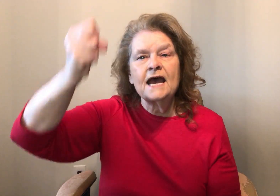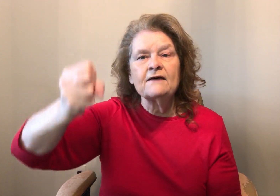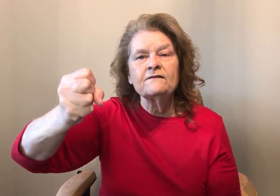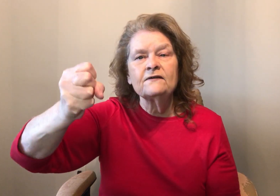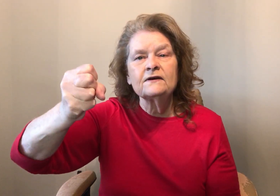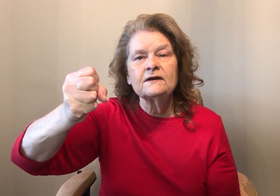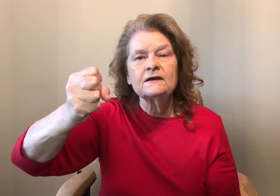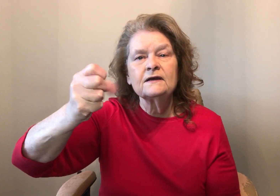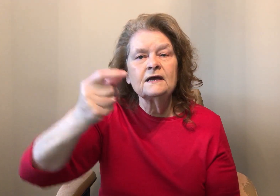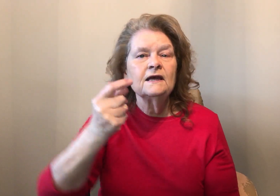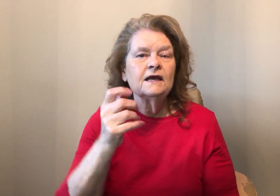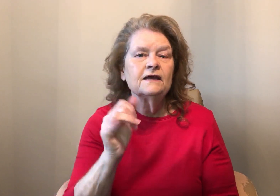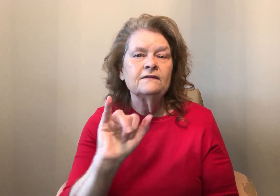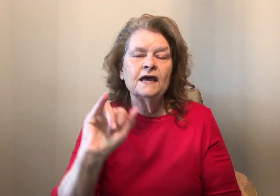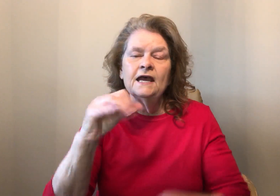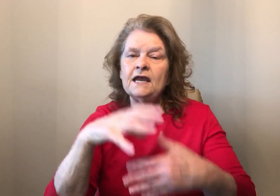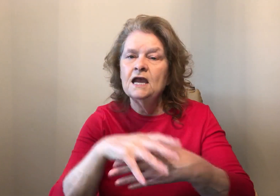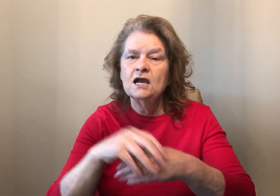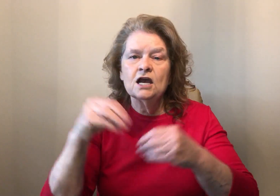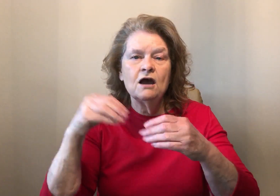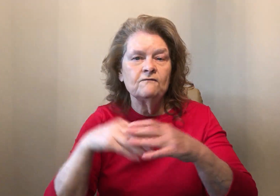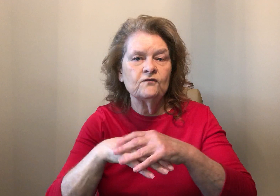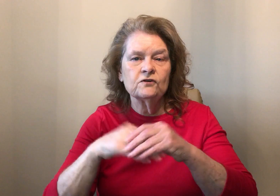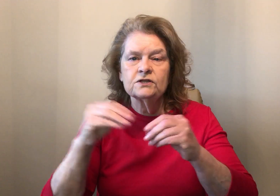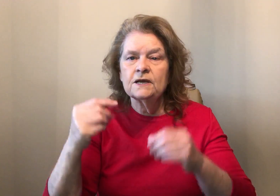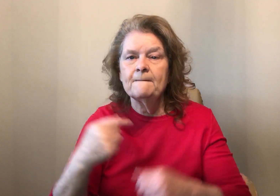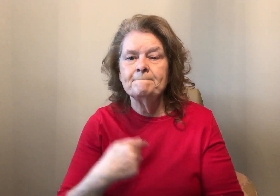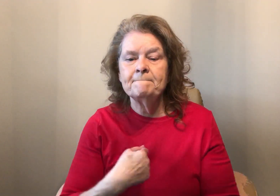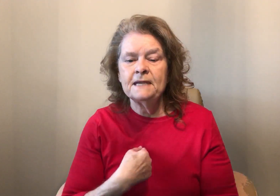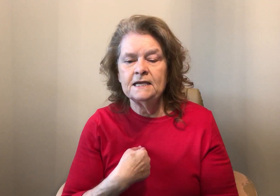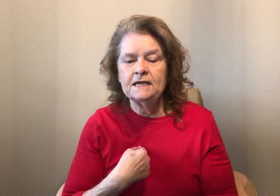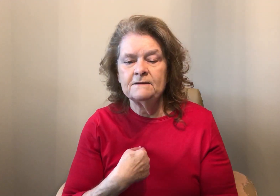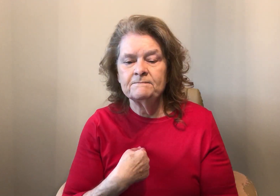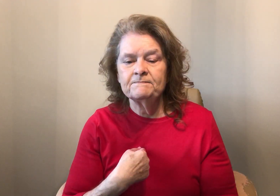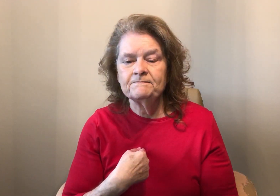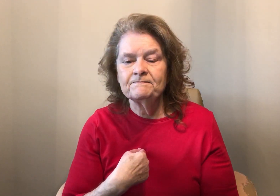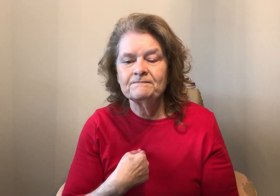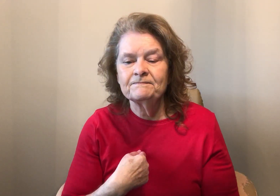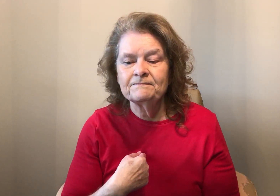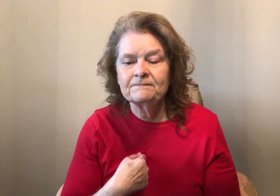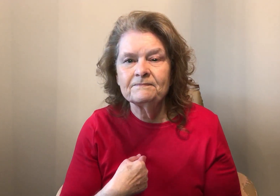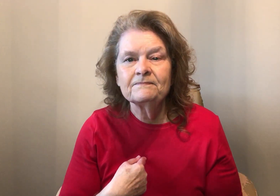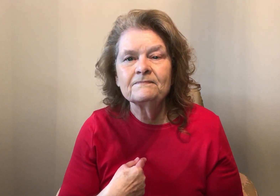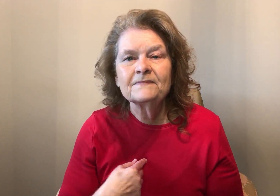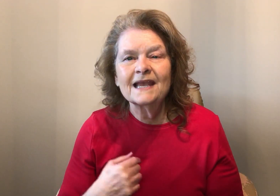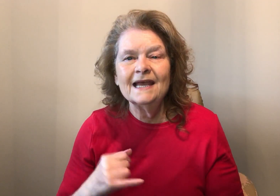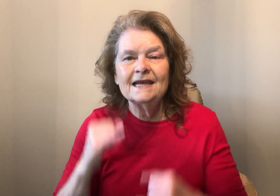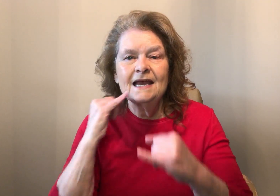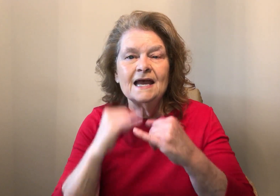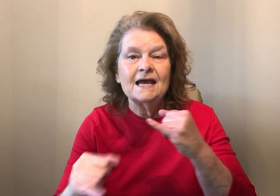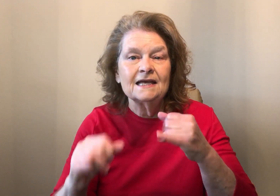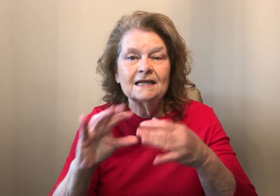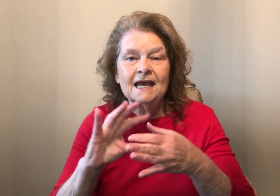staff, they comfort me. Okay,